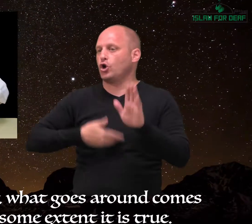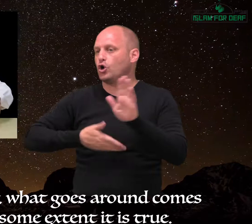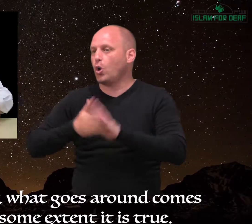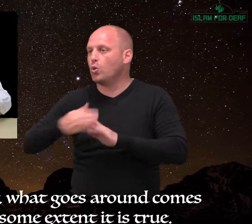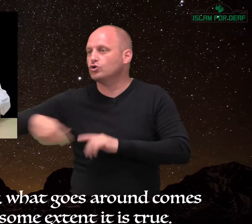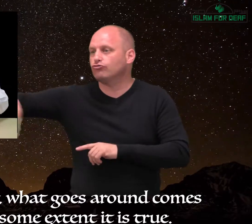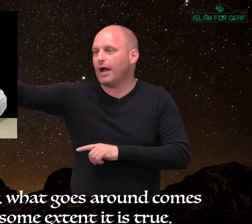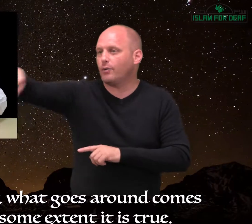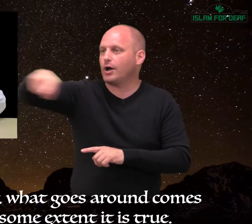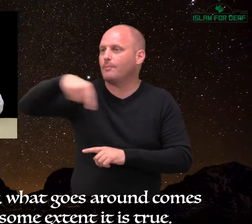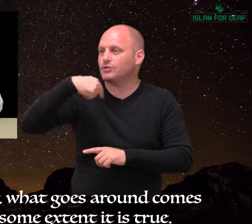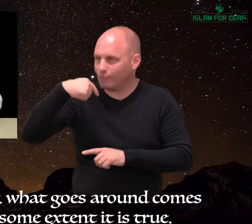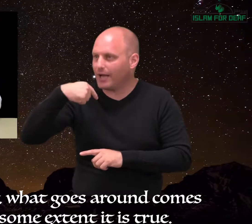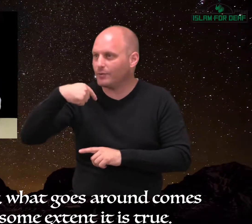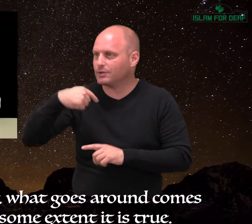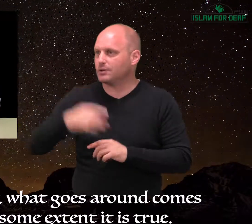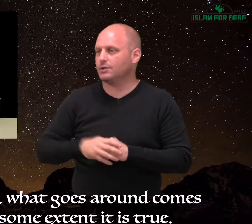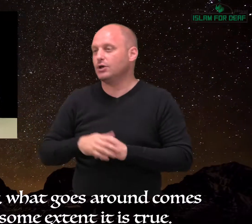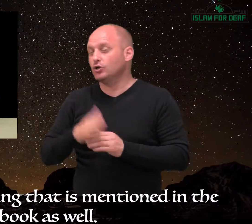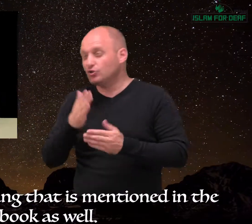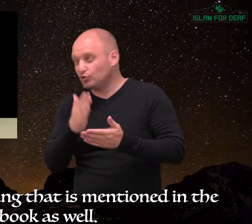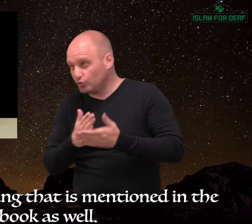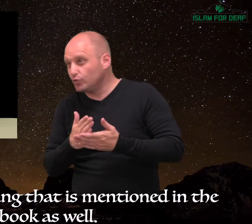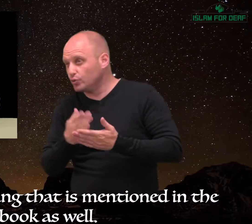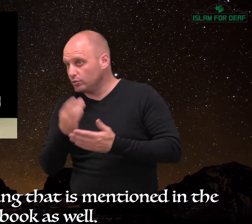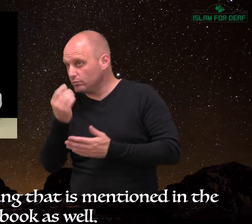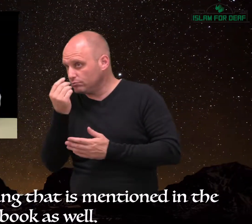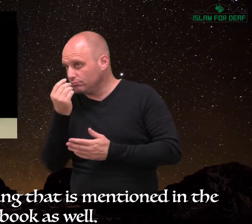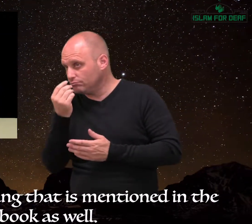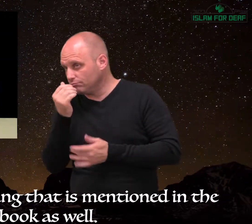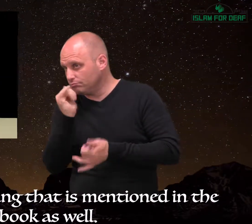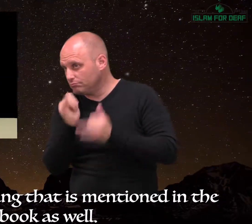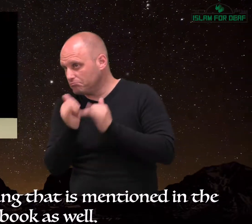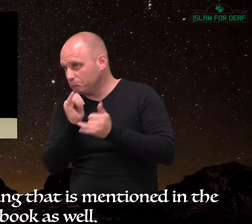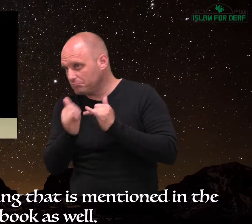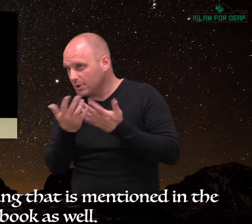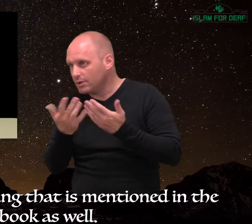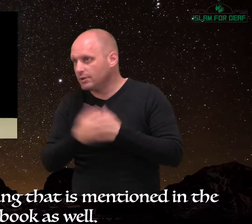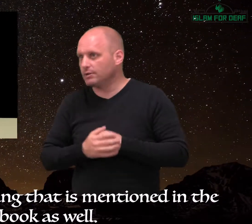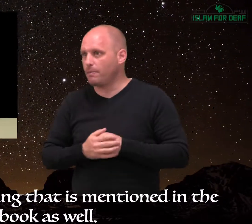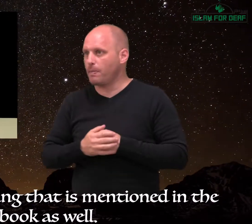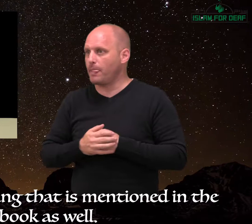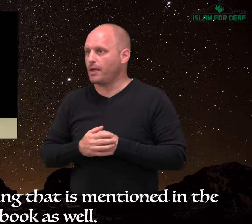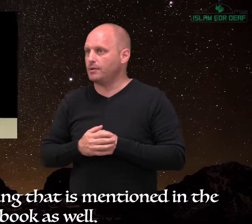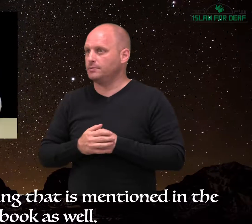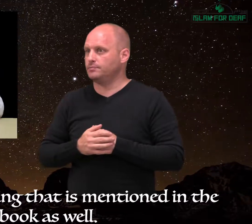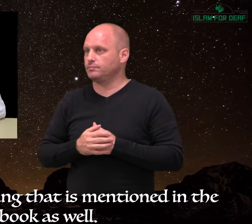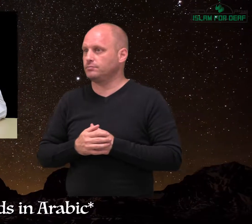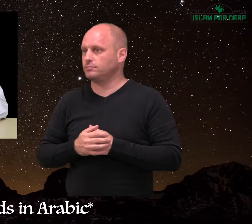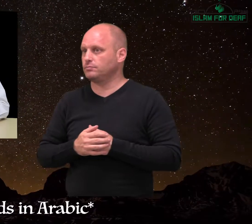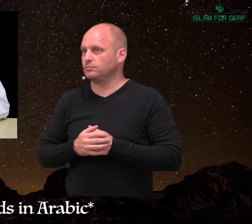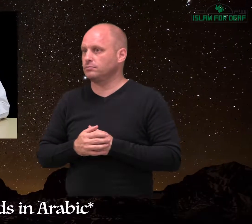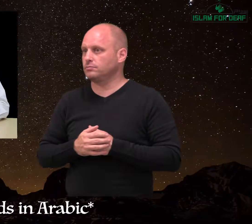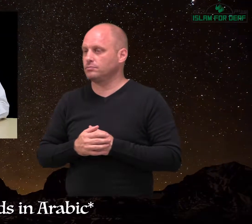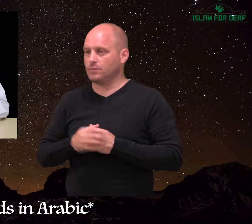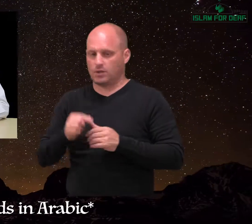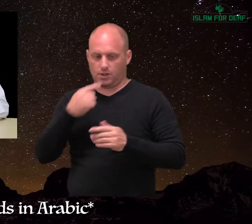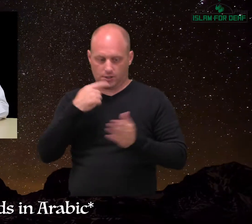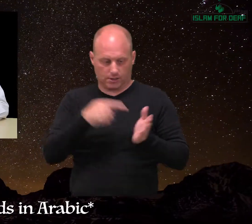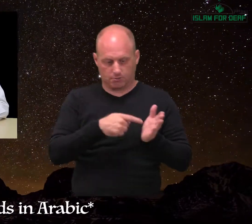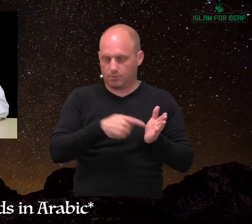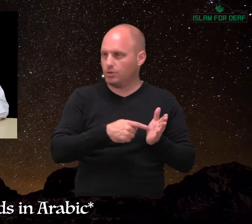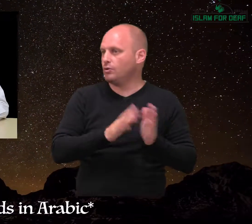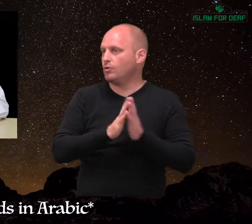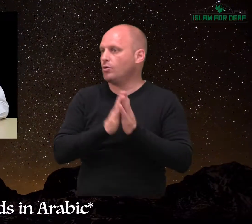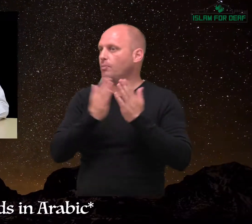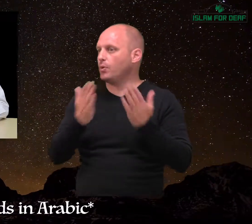comes around, it is, to some extent, it's true. And this is what happens, this is something that is mentioned in the book as well, the